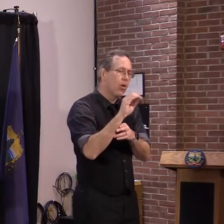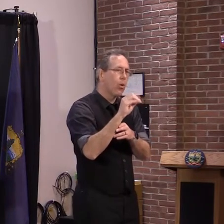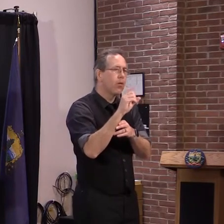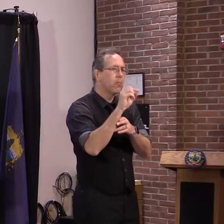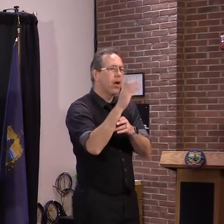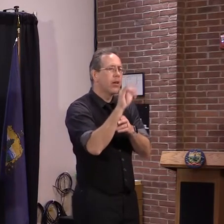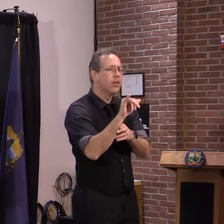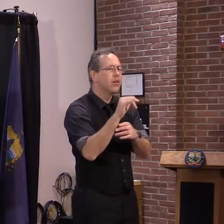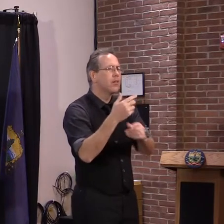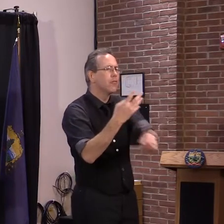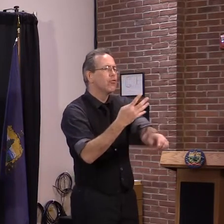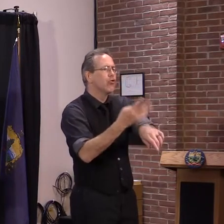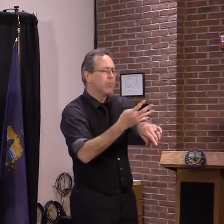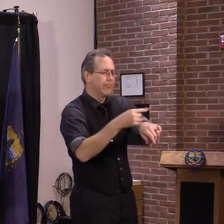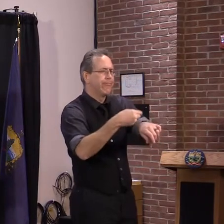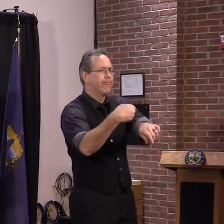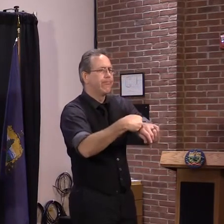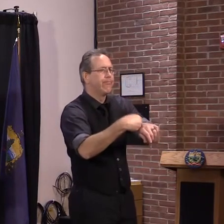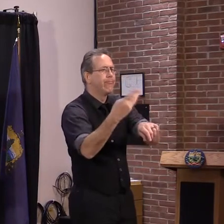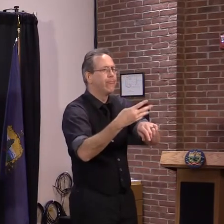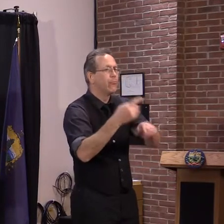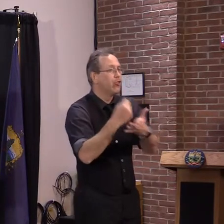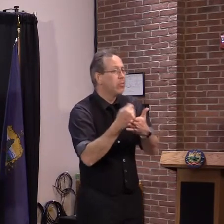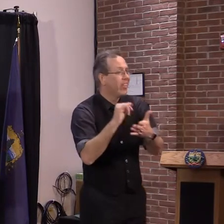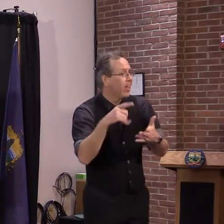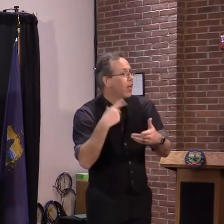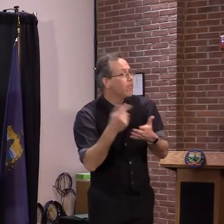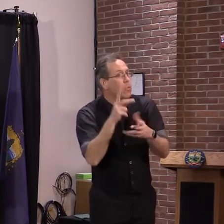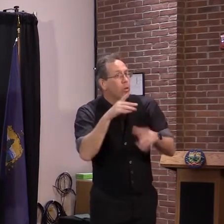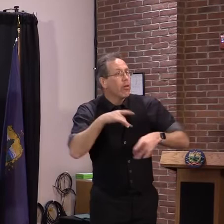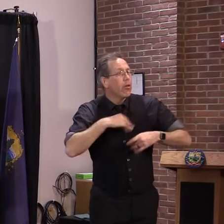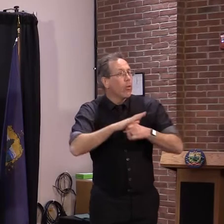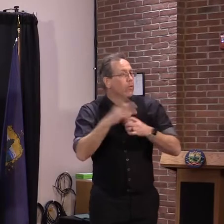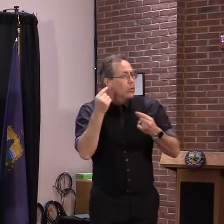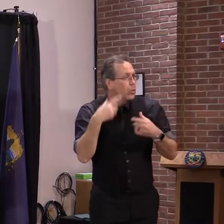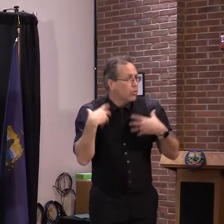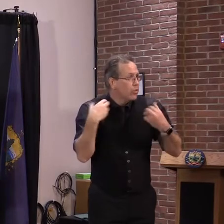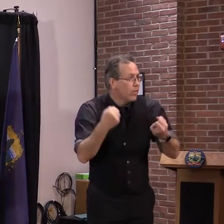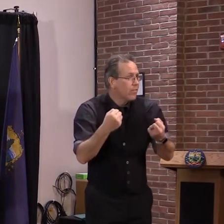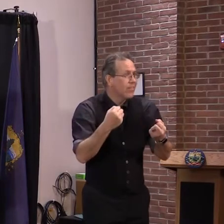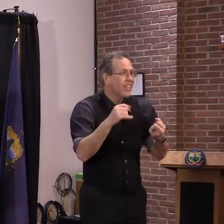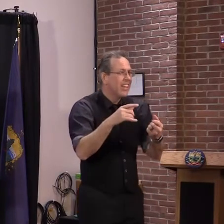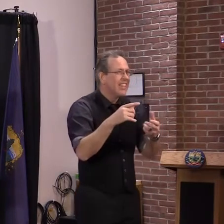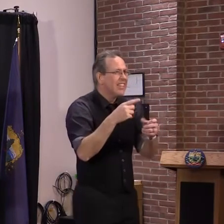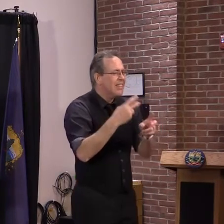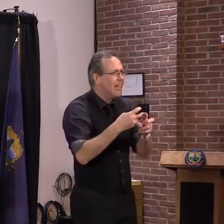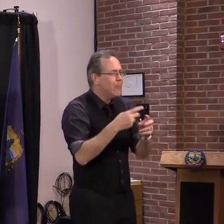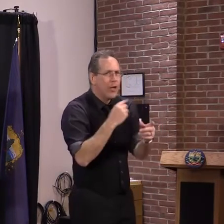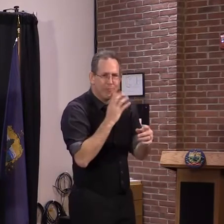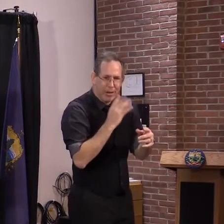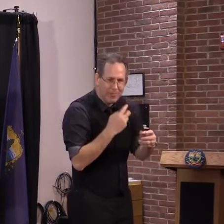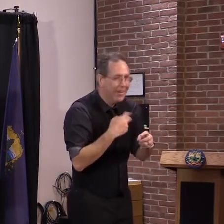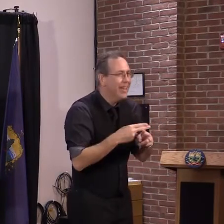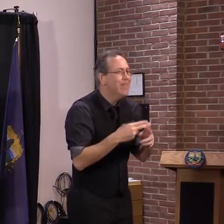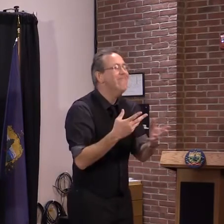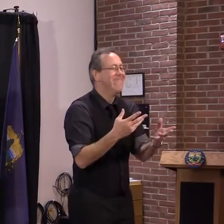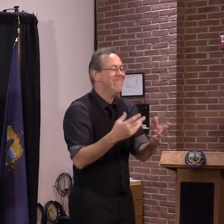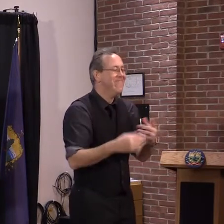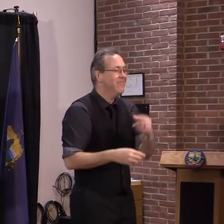all going to watch carefully to see that I can pronounce the name of this new antibody, but it's